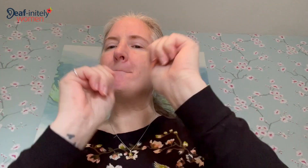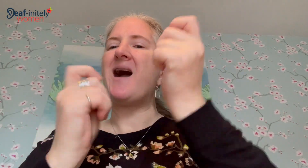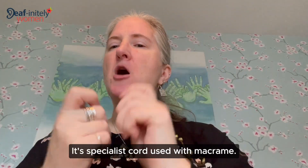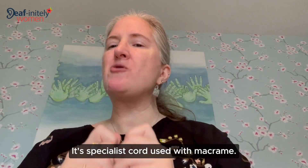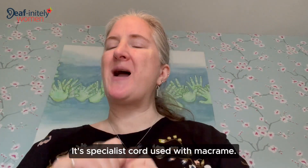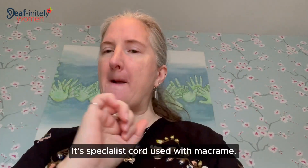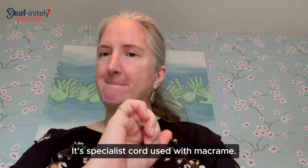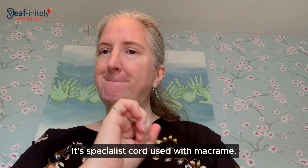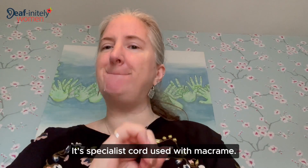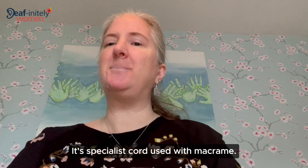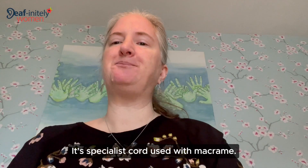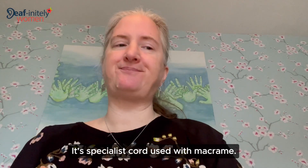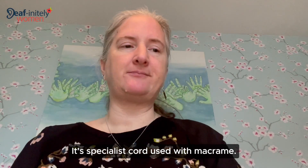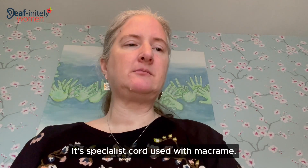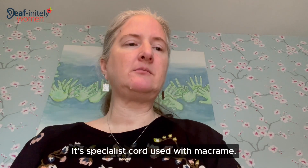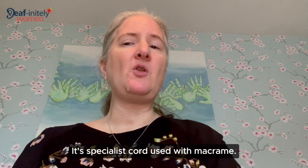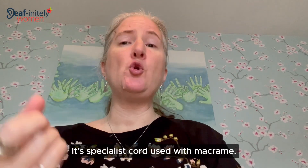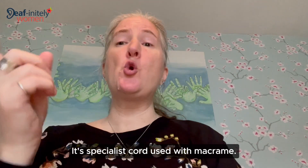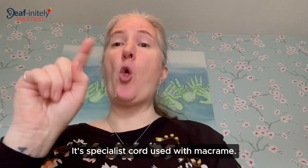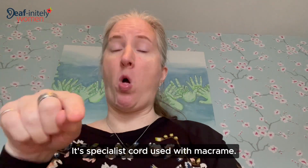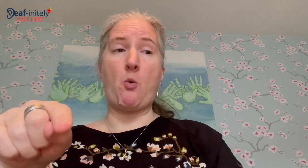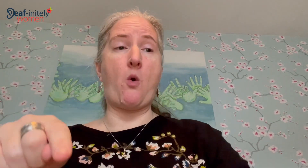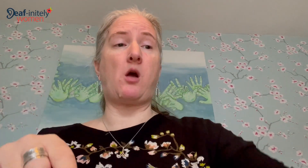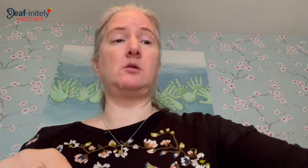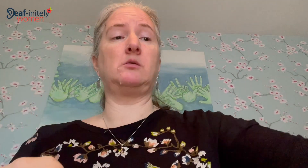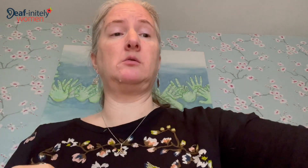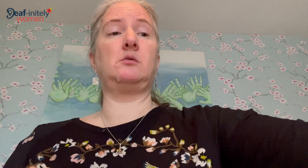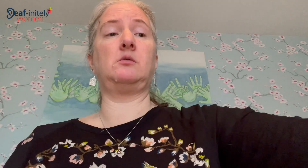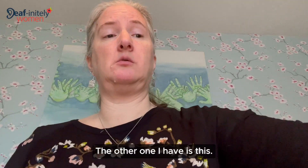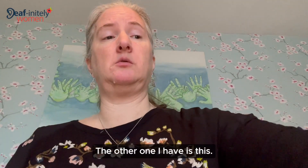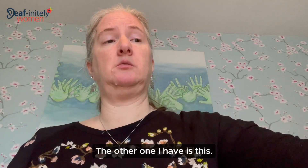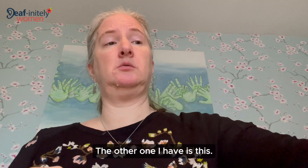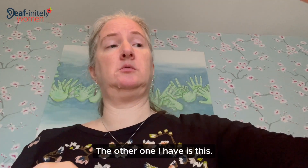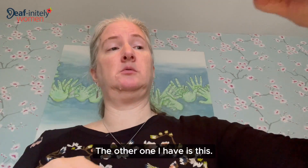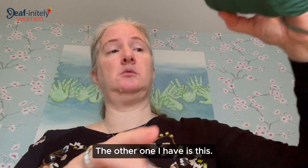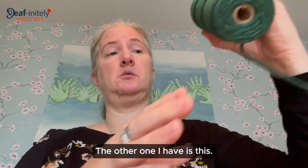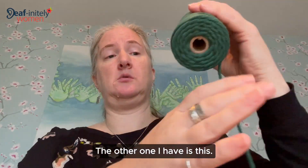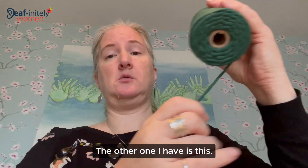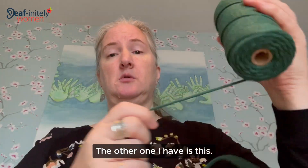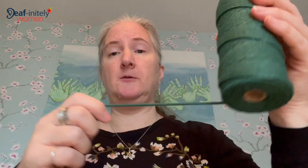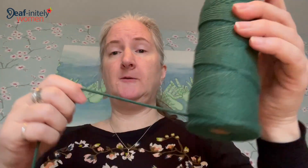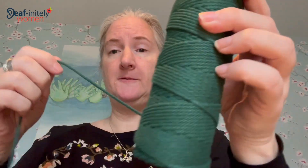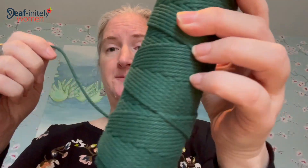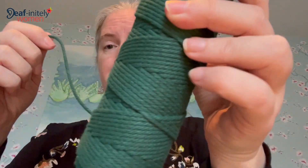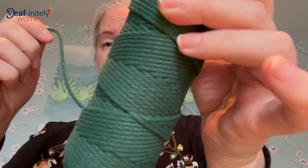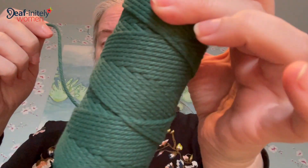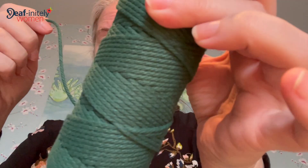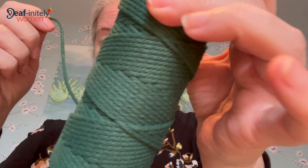It's specialist cord used with macrame. The other one I have is this.